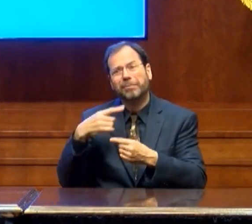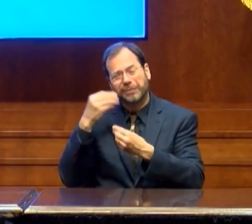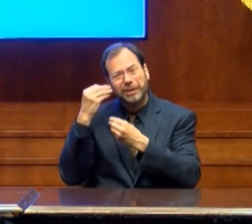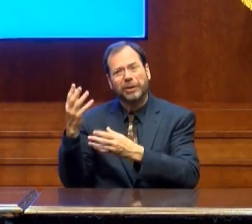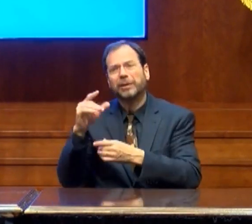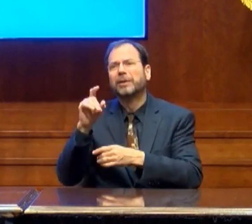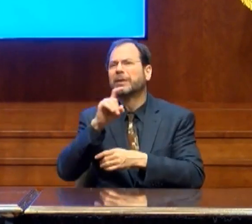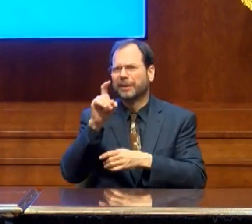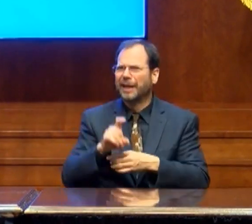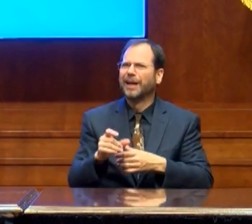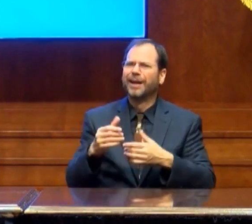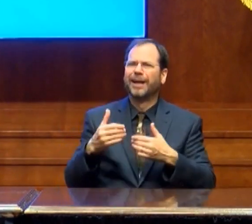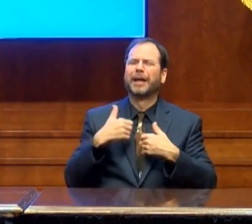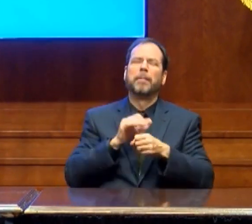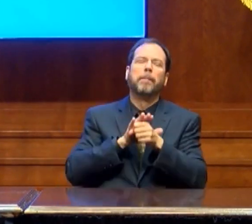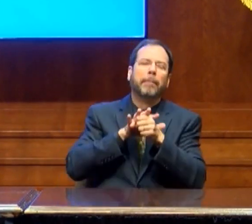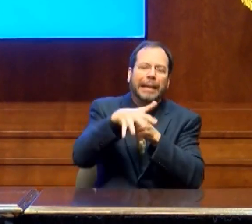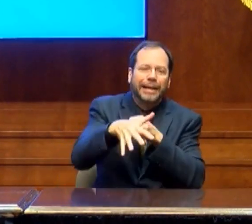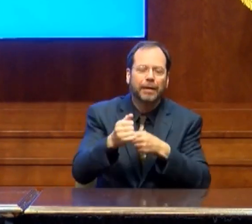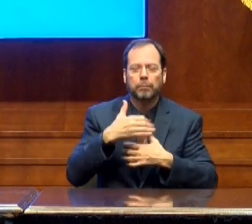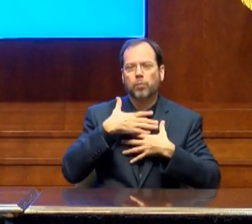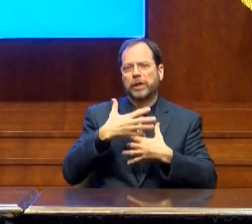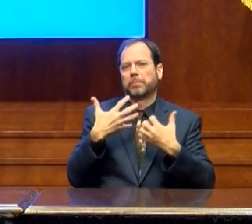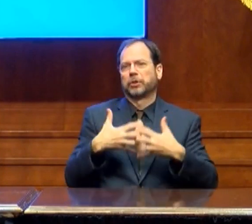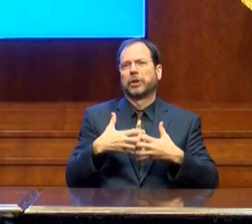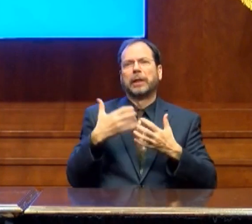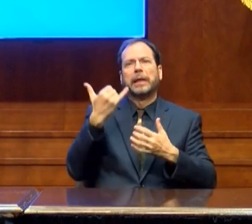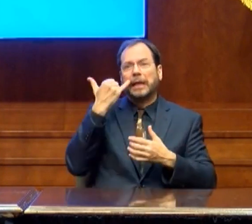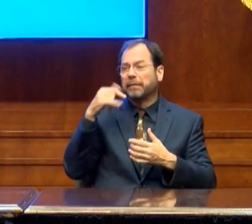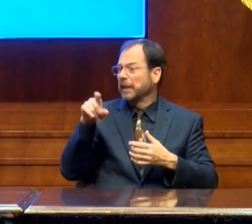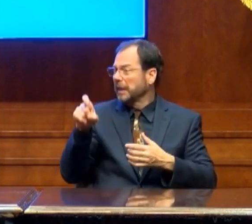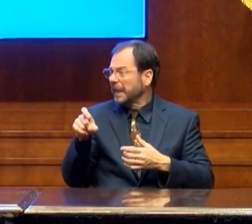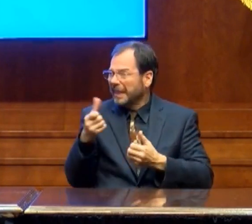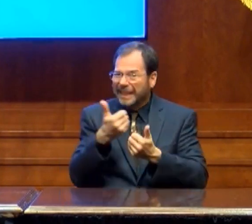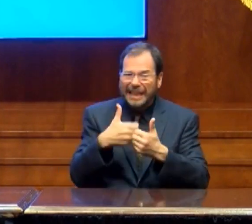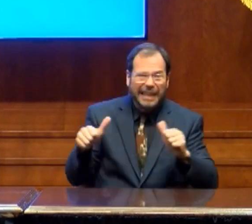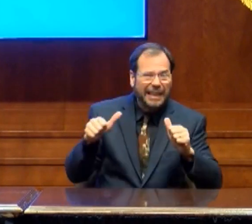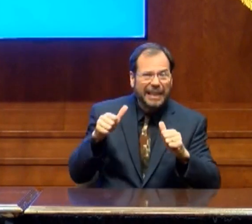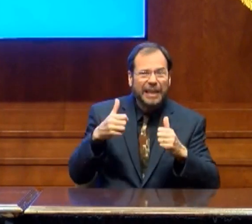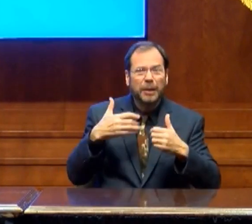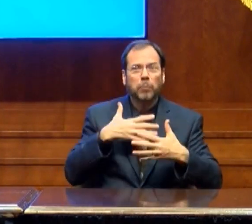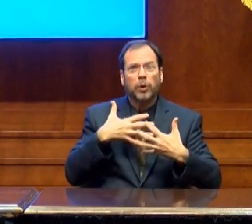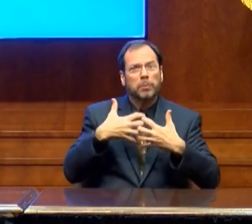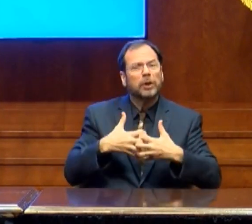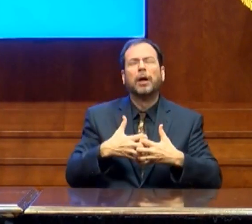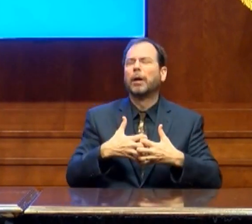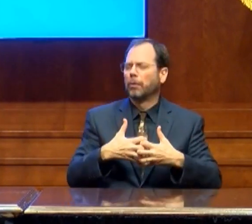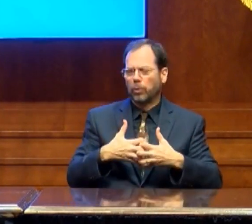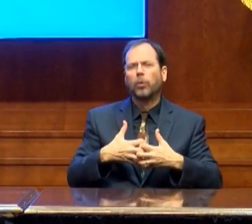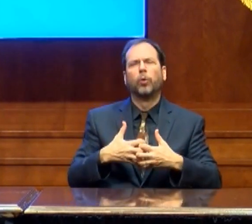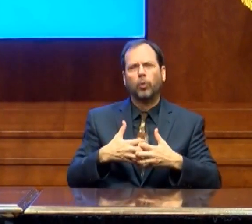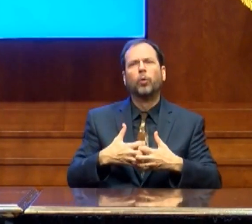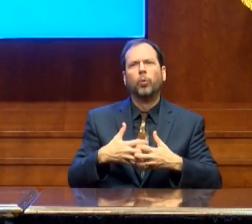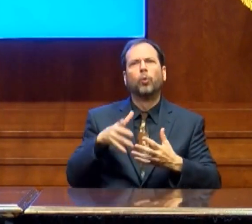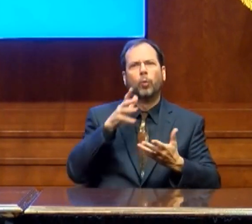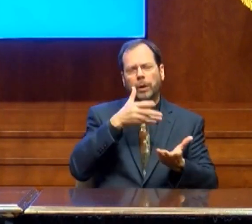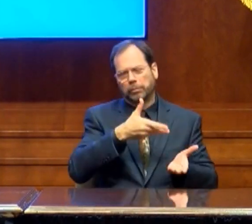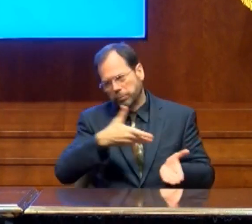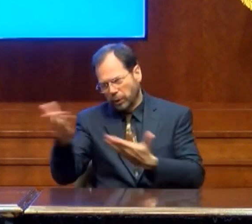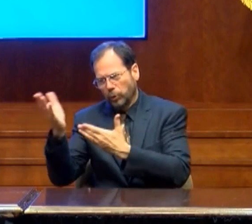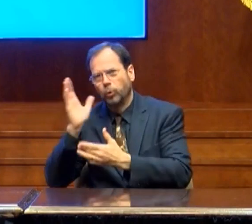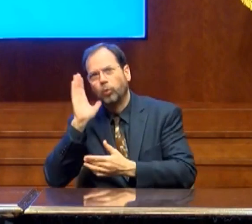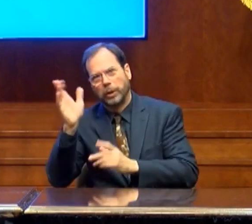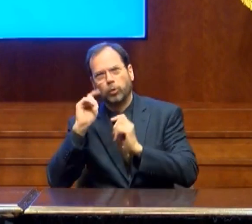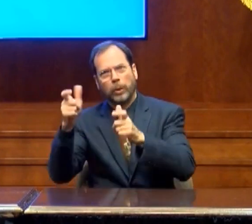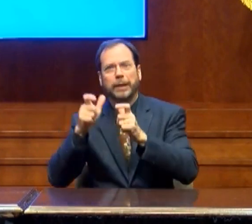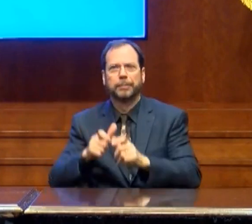them, that Texas has plenty of ventilators. If they need any ventilators whatsoever, know that their every need will be